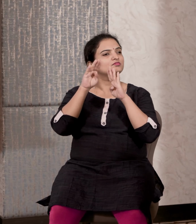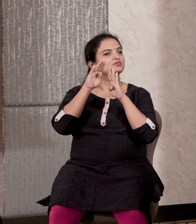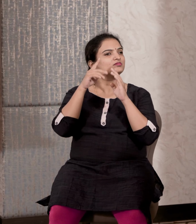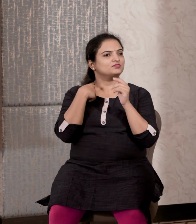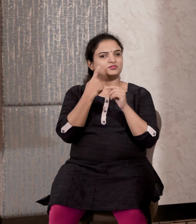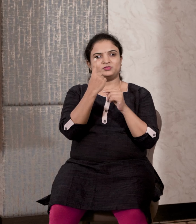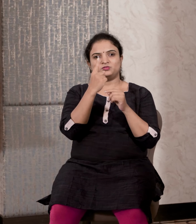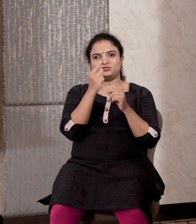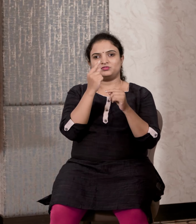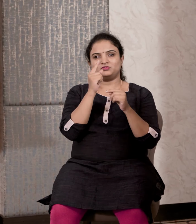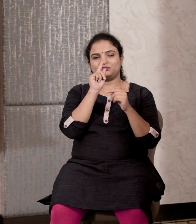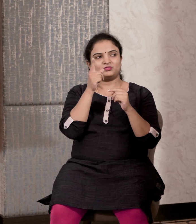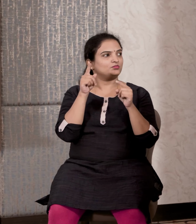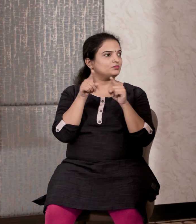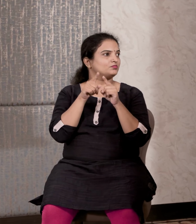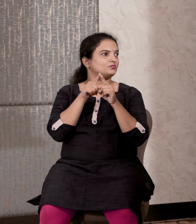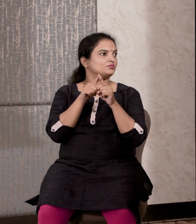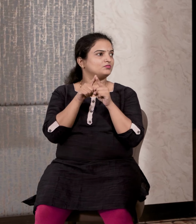right?